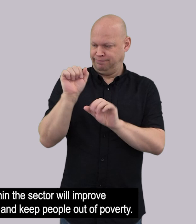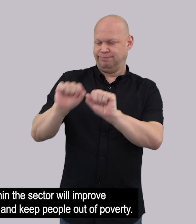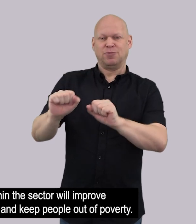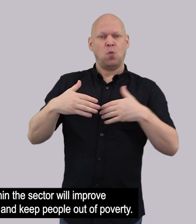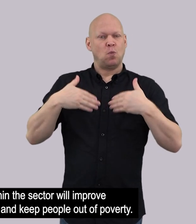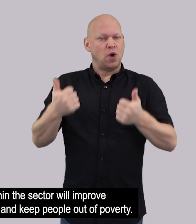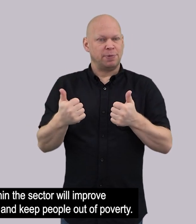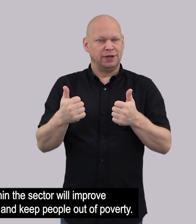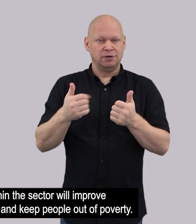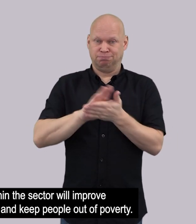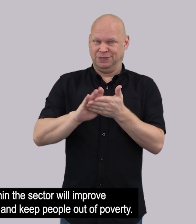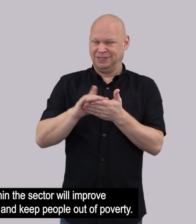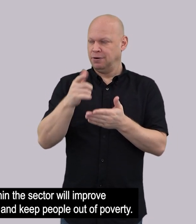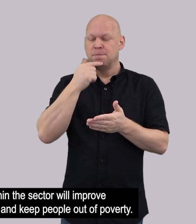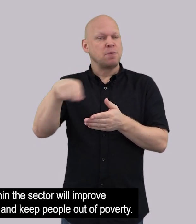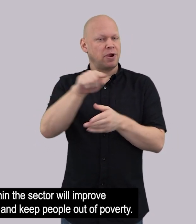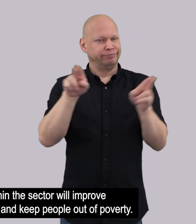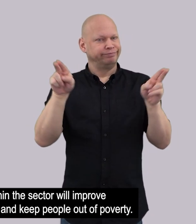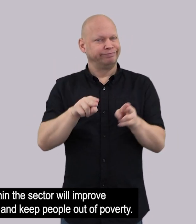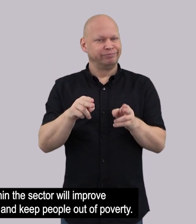and keep people out of poverty.